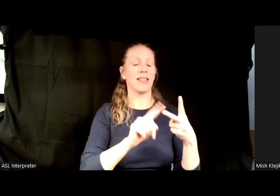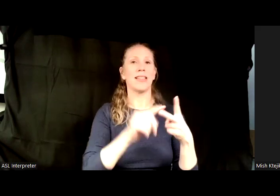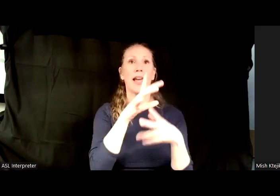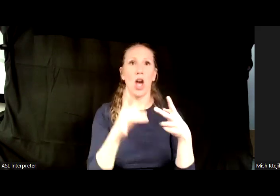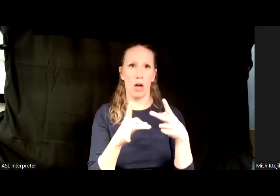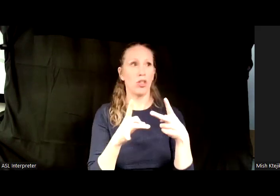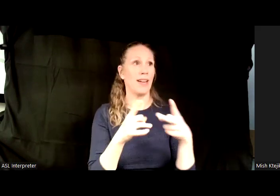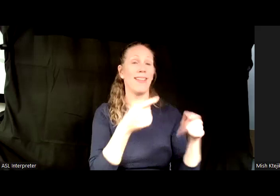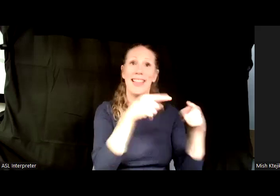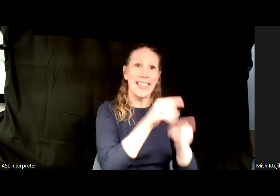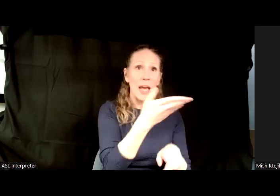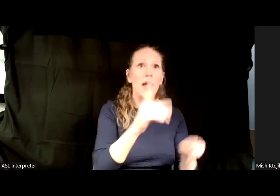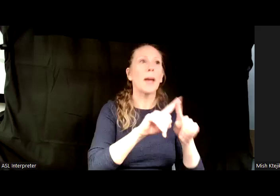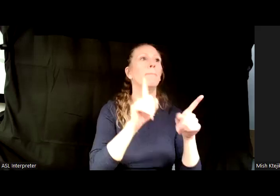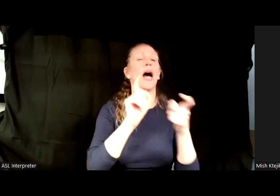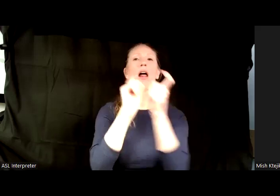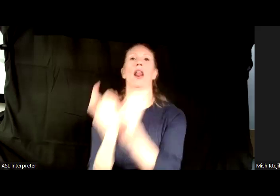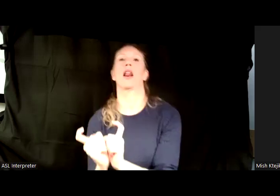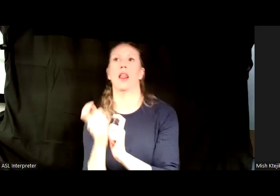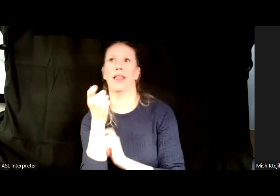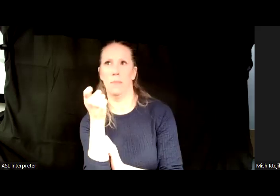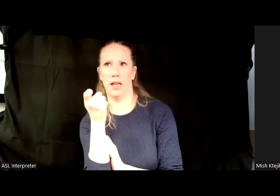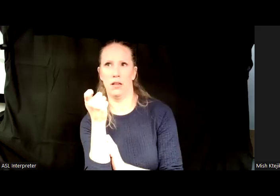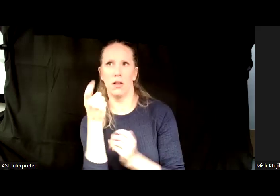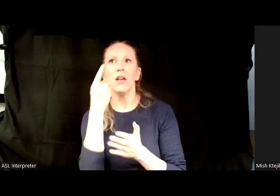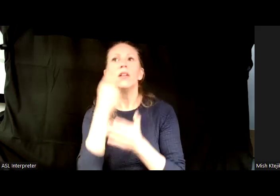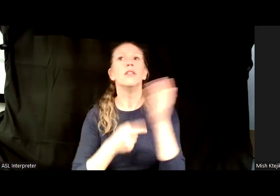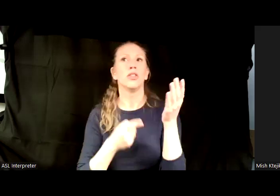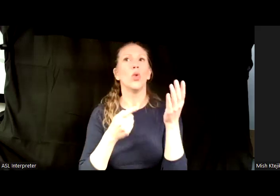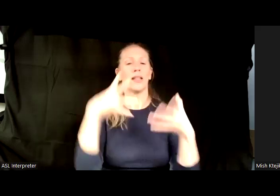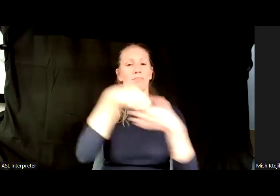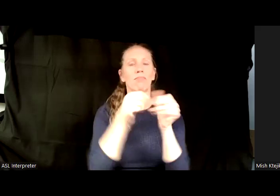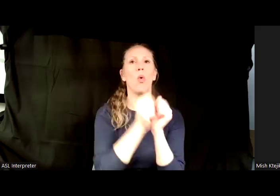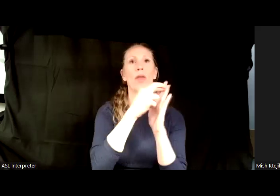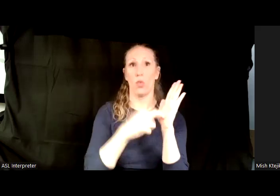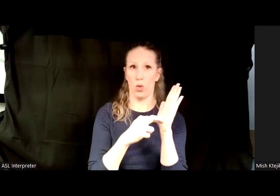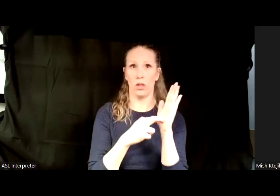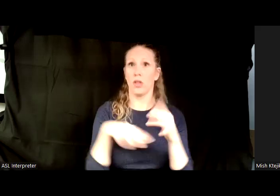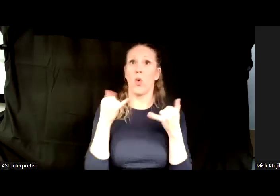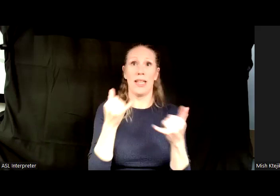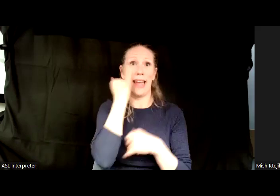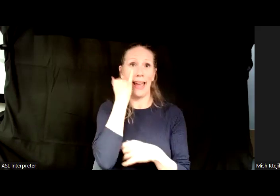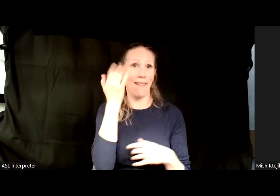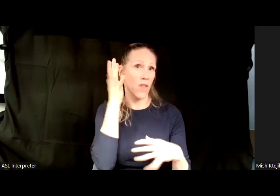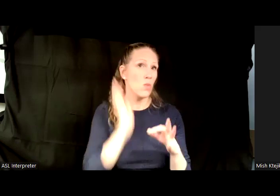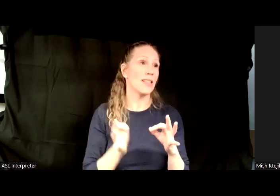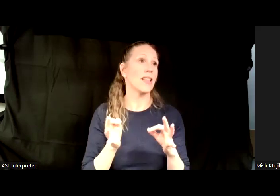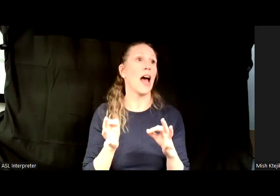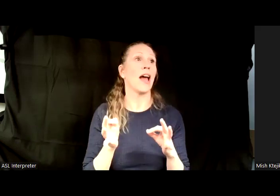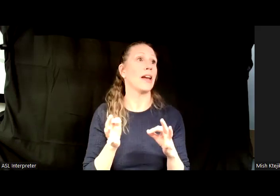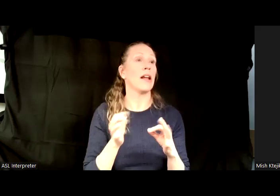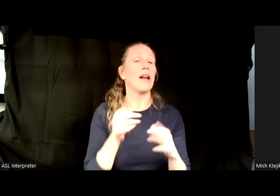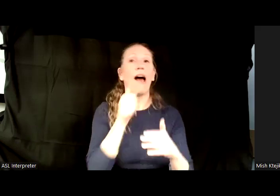to do that same thing and make some tweaks to what's in those rules. So if today you decided under